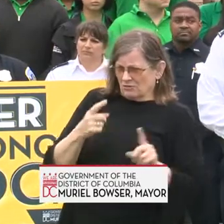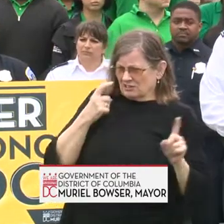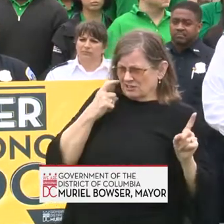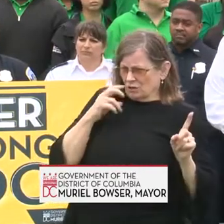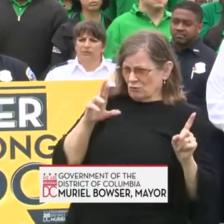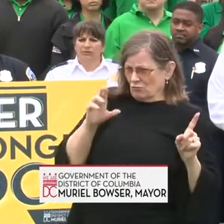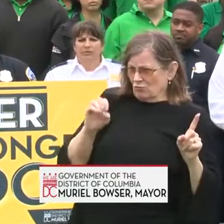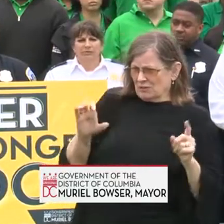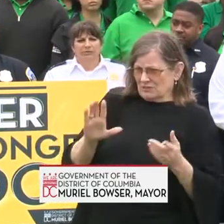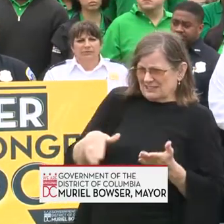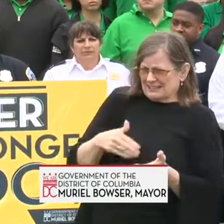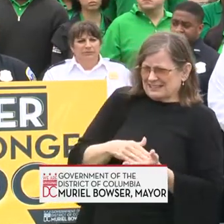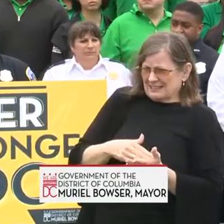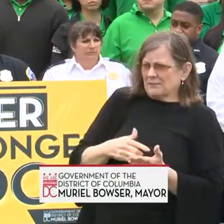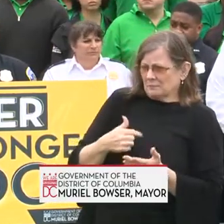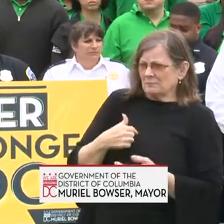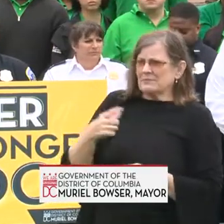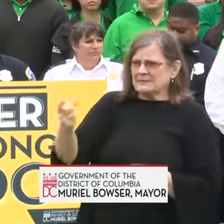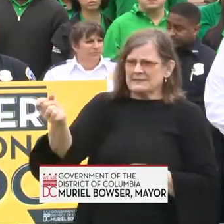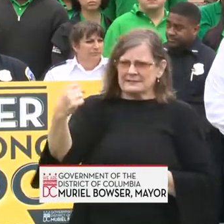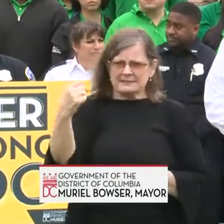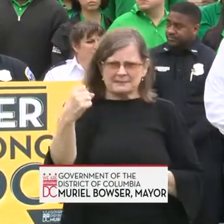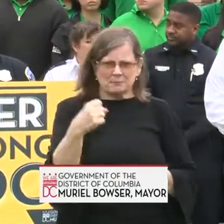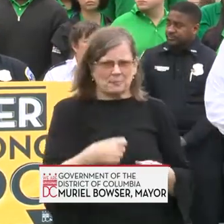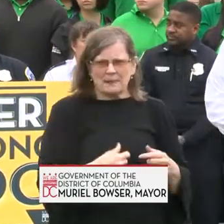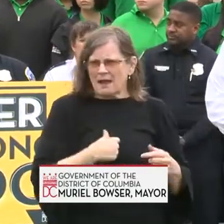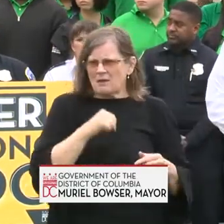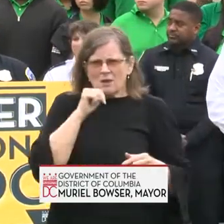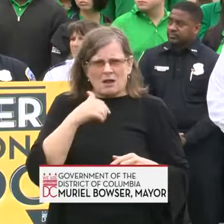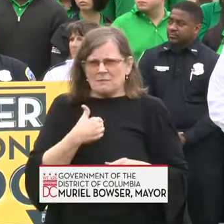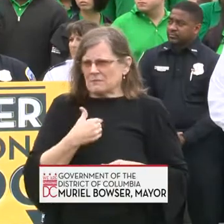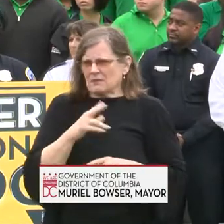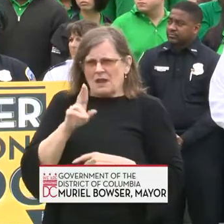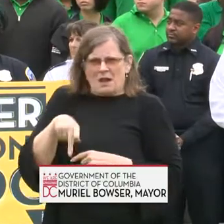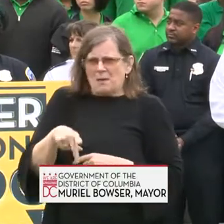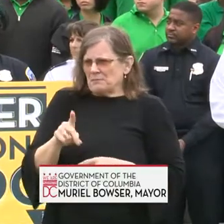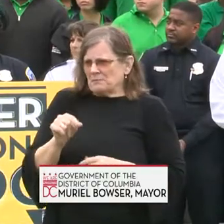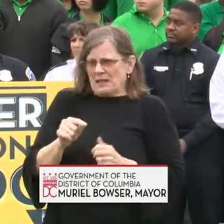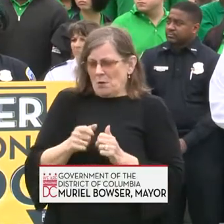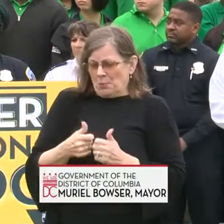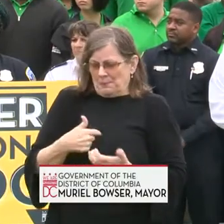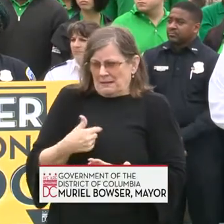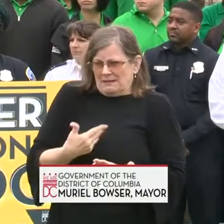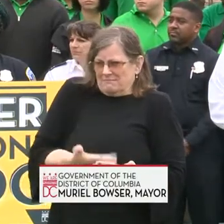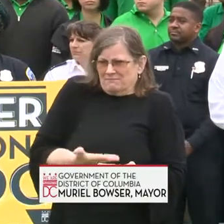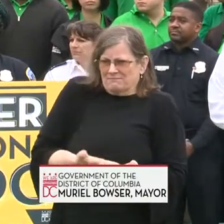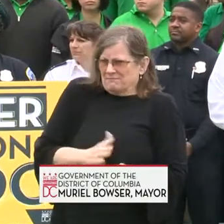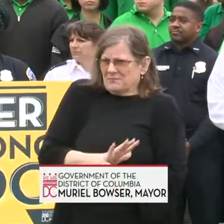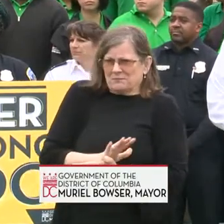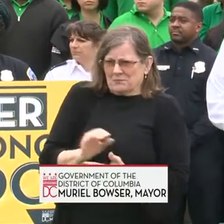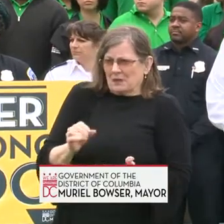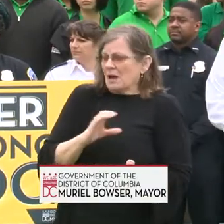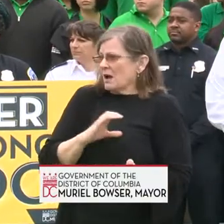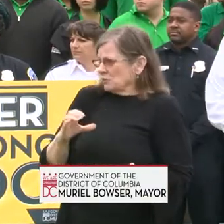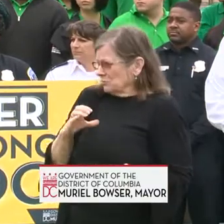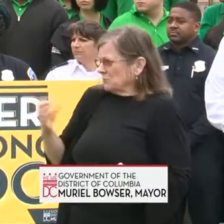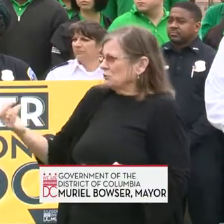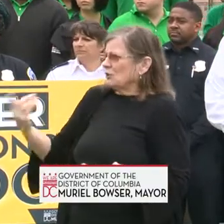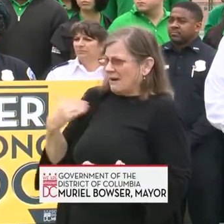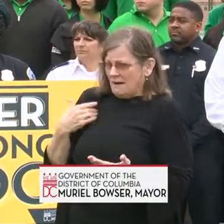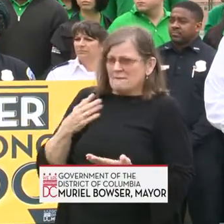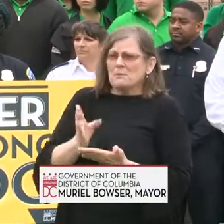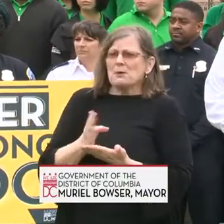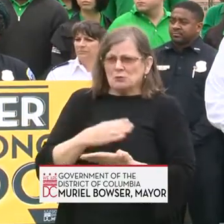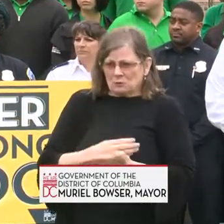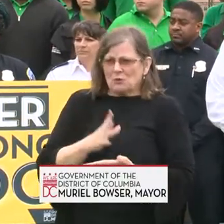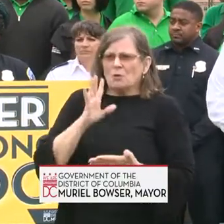And I don't have the capital update right in front of me, though the commissioner just gave, you have a budgeted improvement, and I think that we're starting